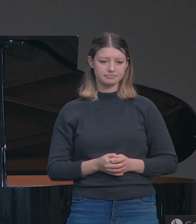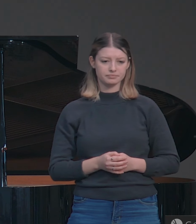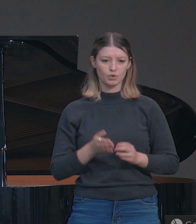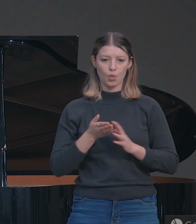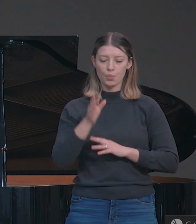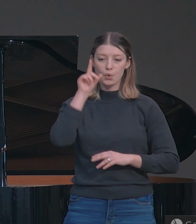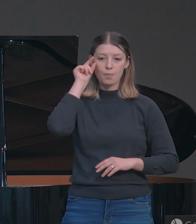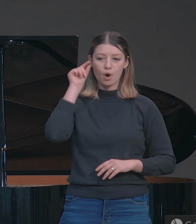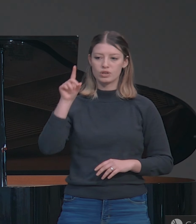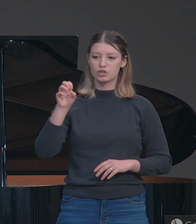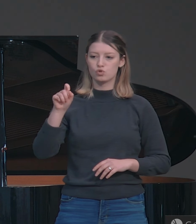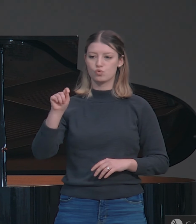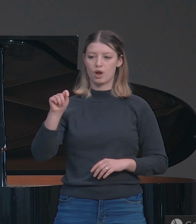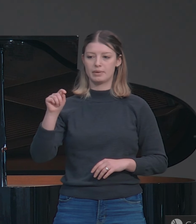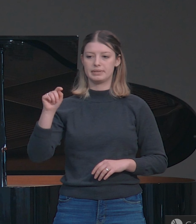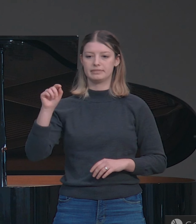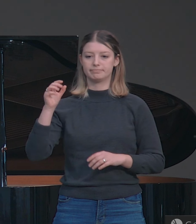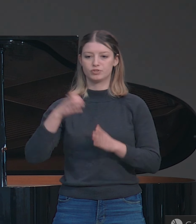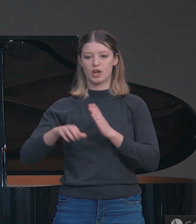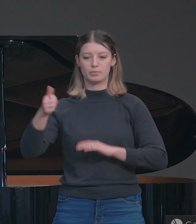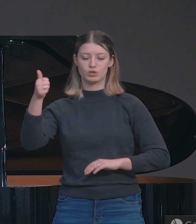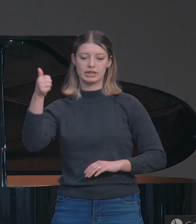through Moses in Deuteronomy 10.